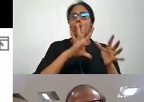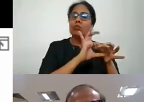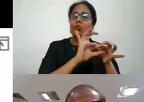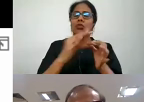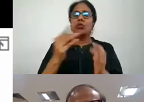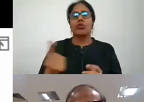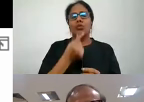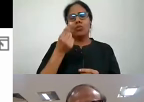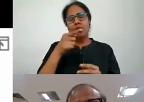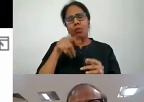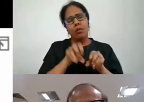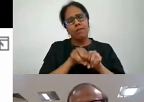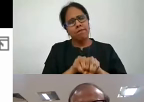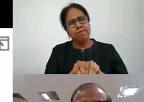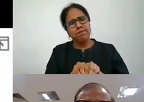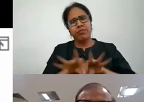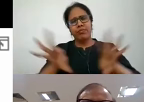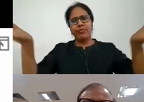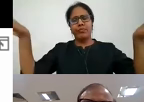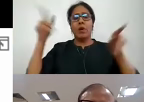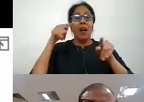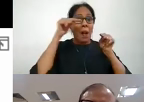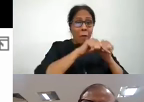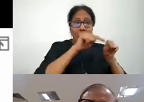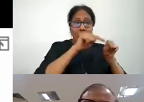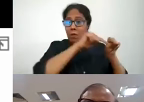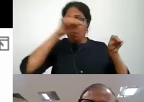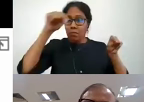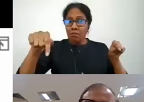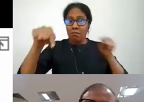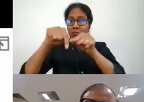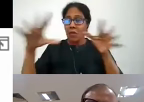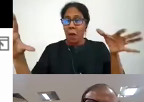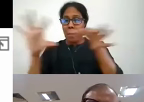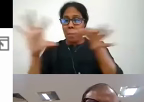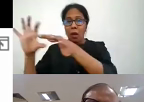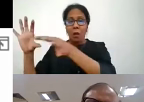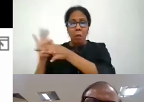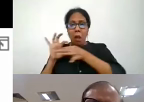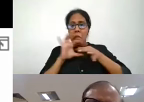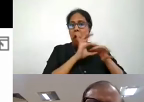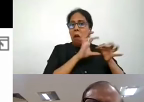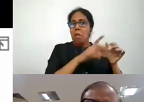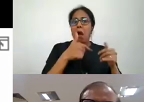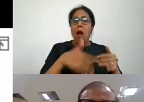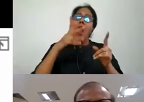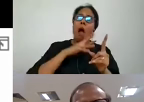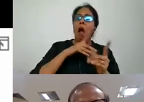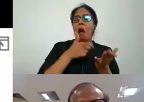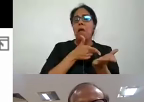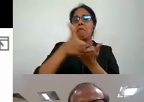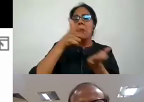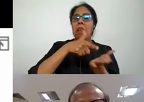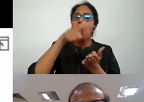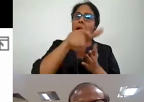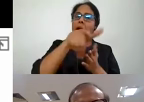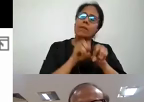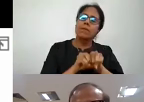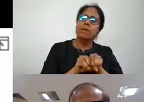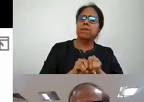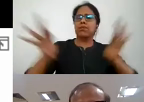point to multipoint links. And then in the village, the Wi-Fi can be used as a distribution network for